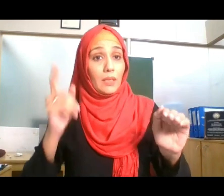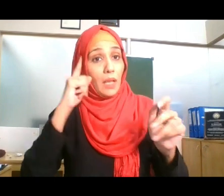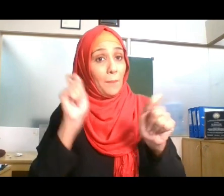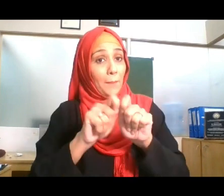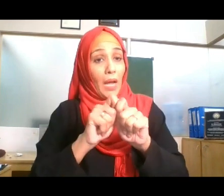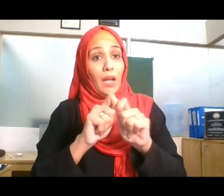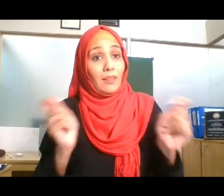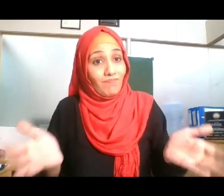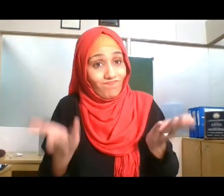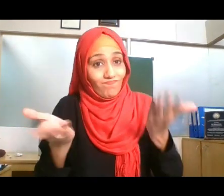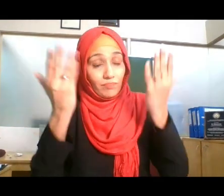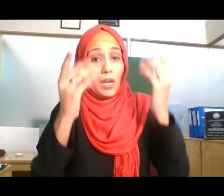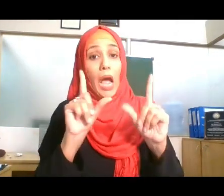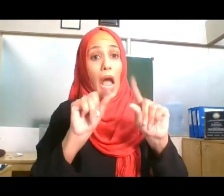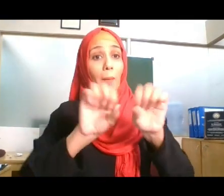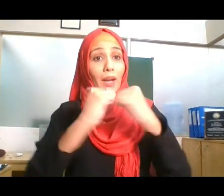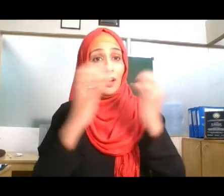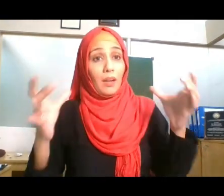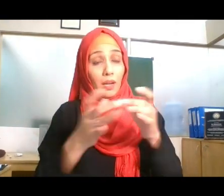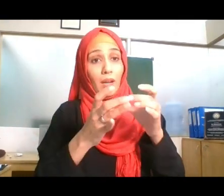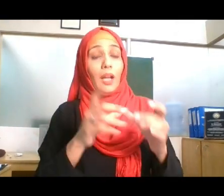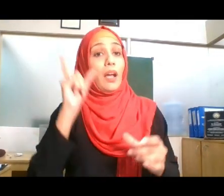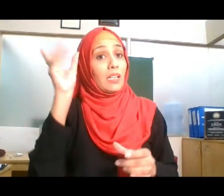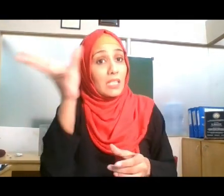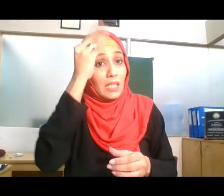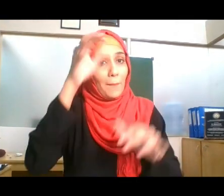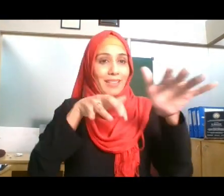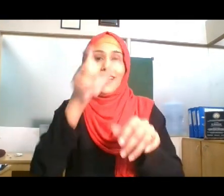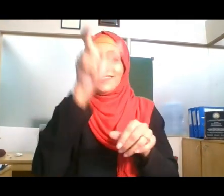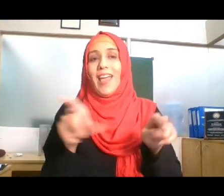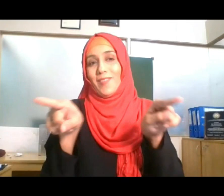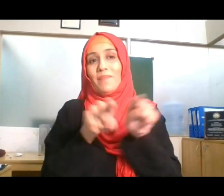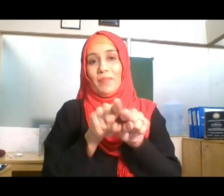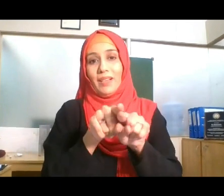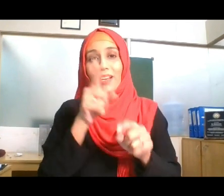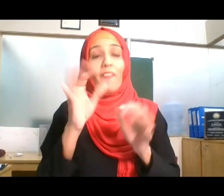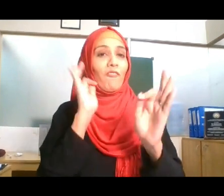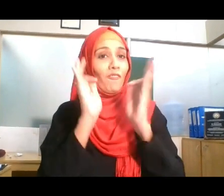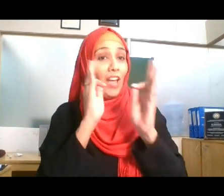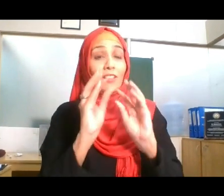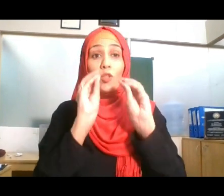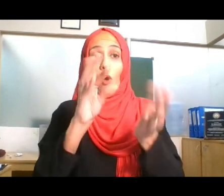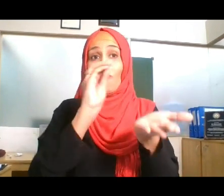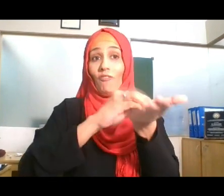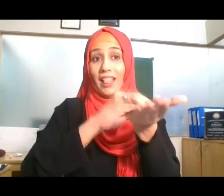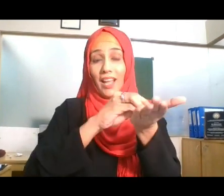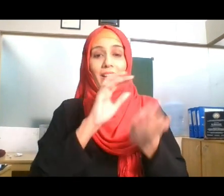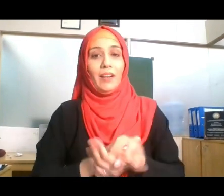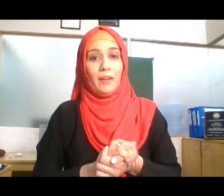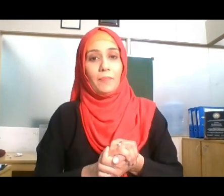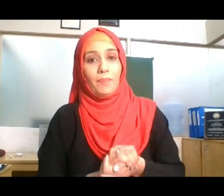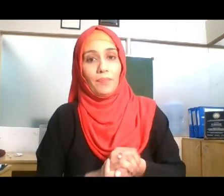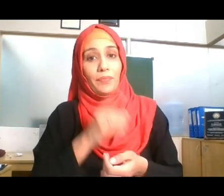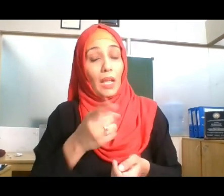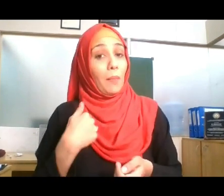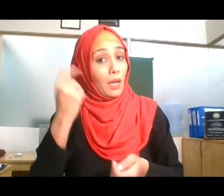of responsible digital citizens with these tools that Facebook is providing. And ultimately, our hope is